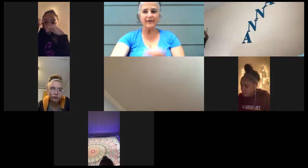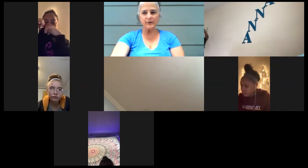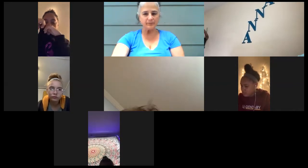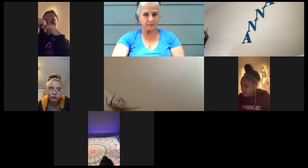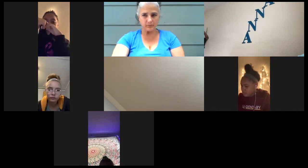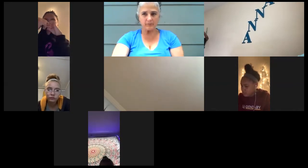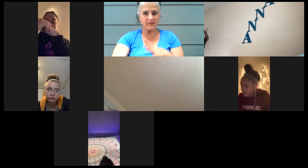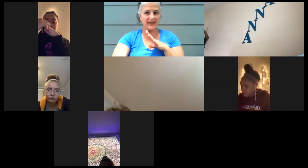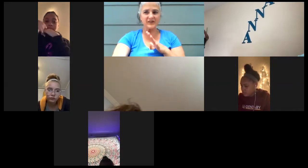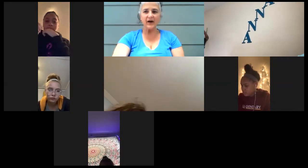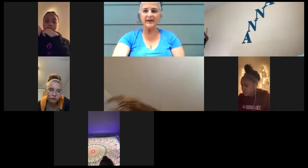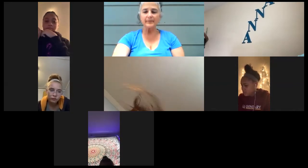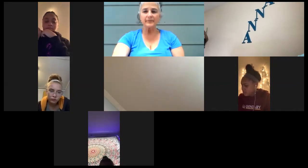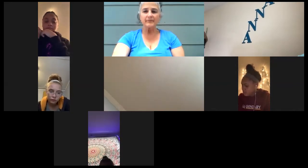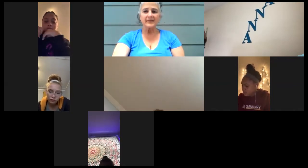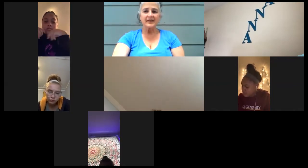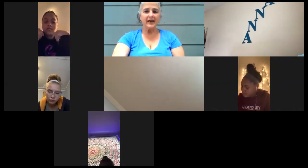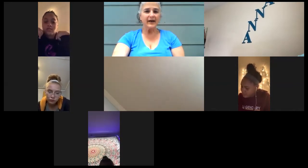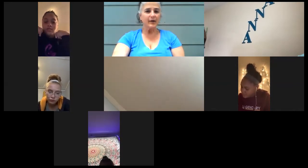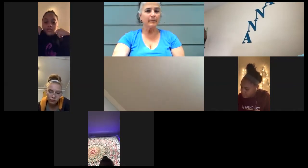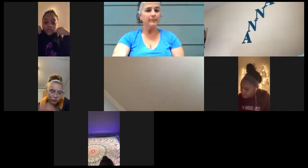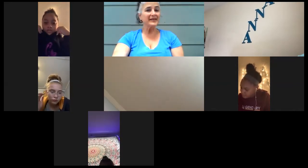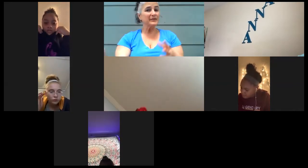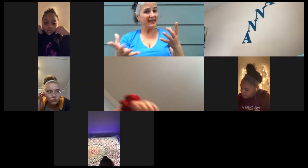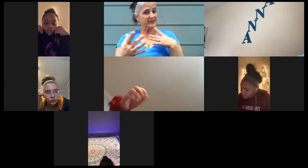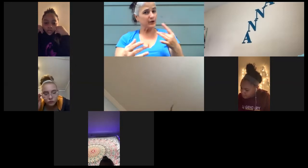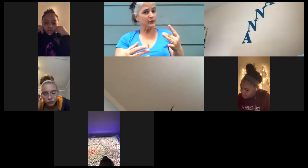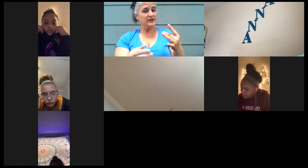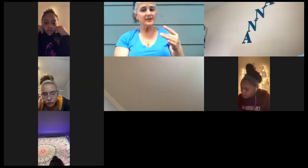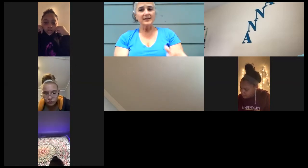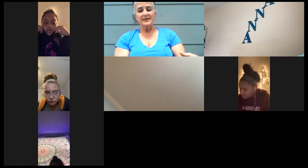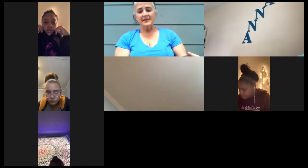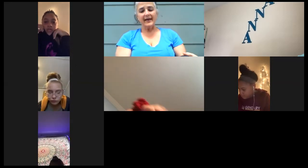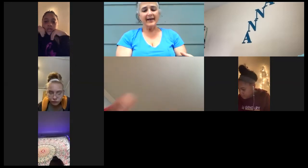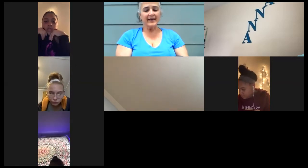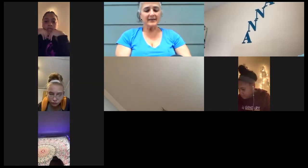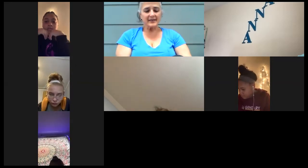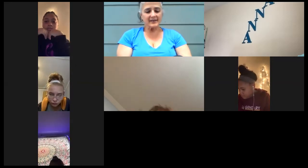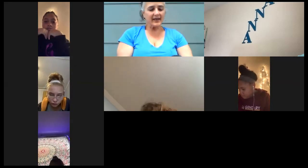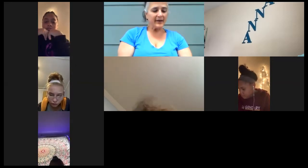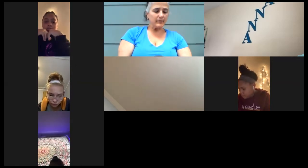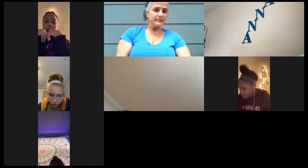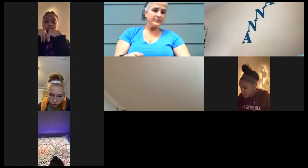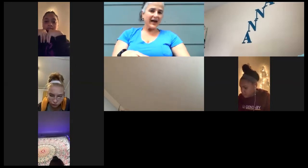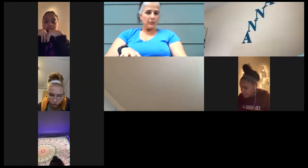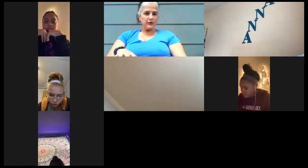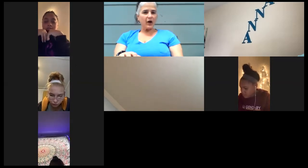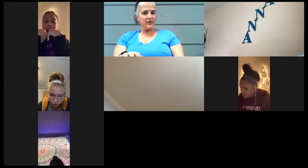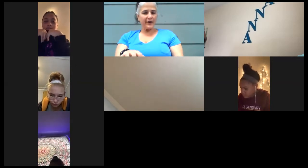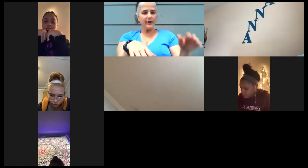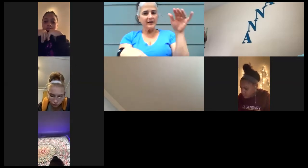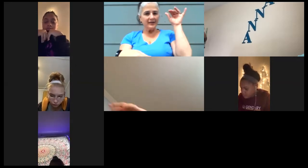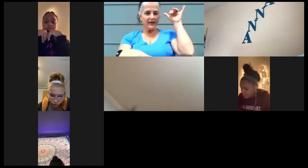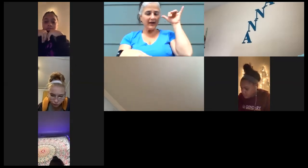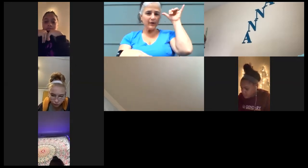job, whatever, that's fine. But I would like, and I will put